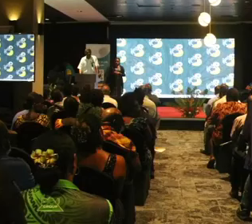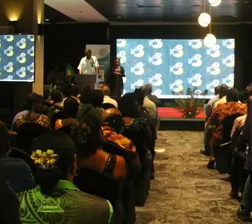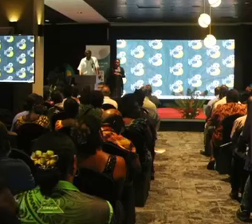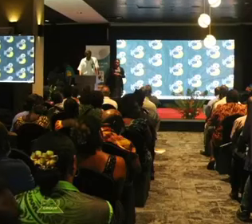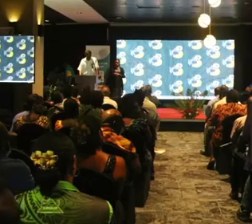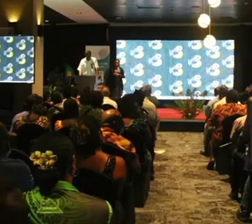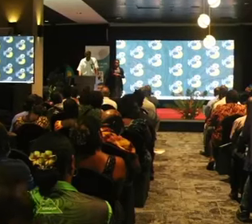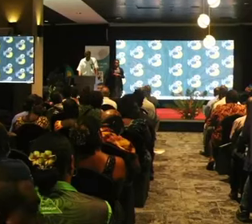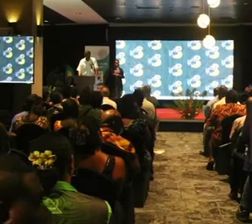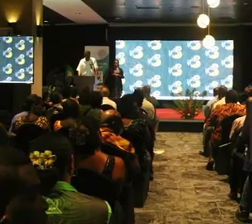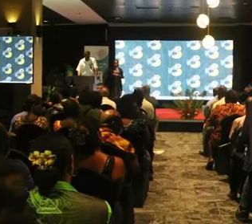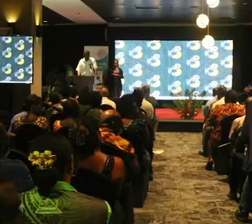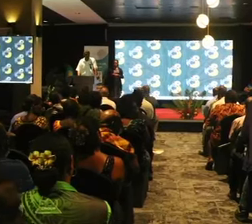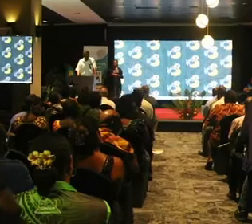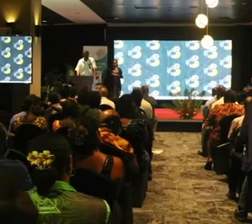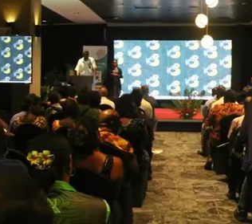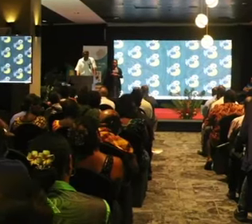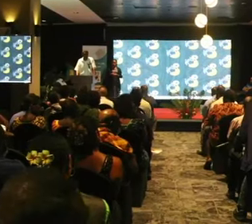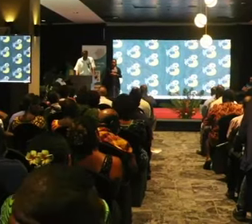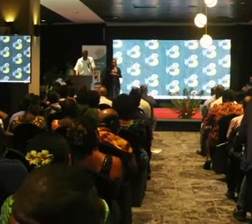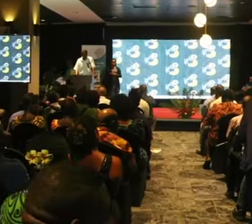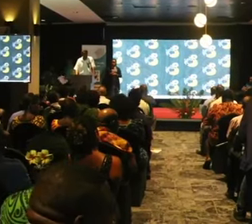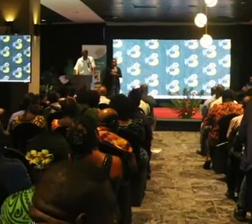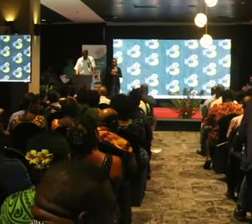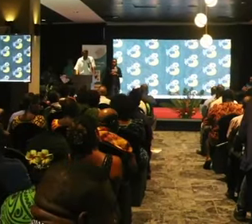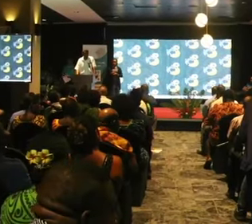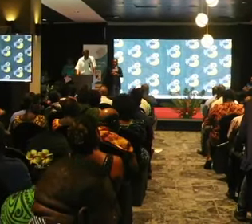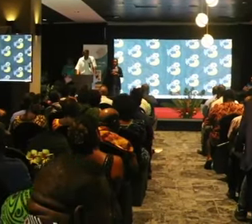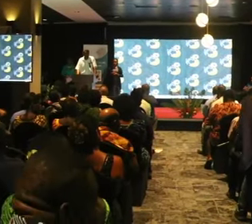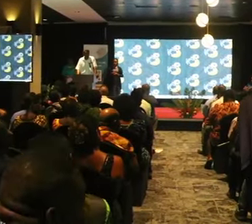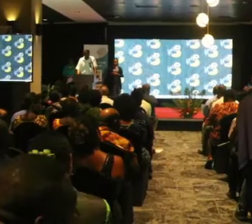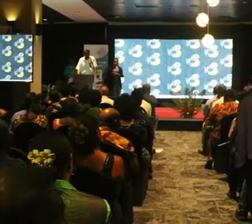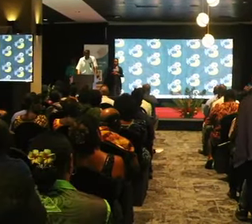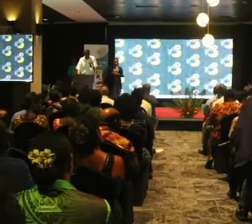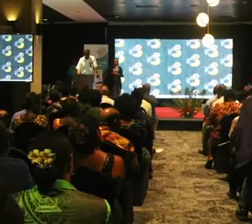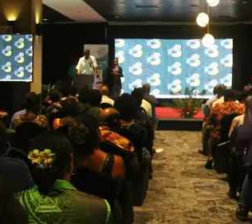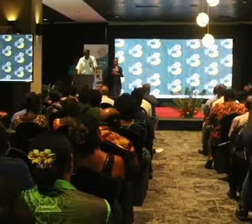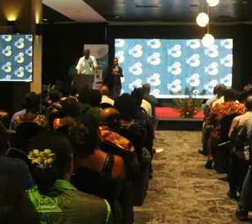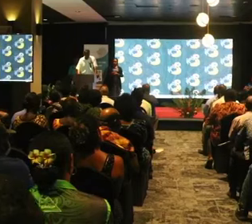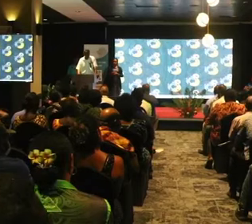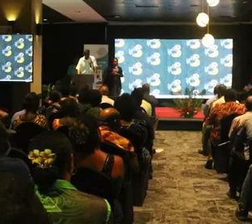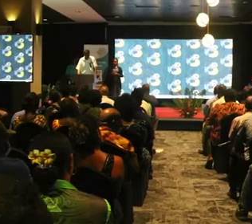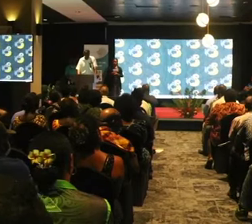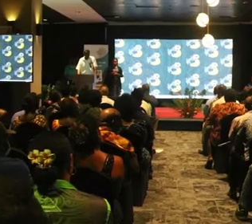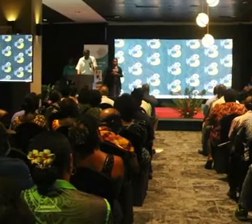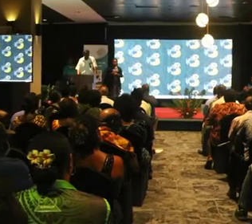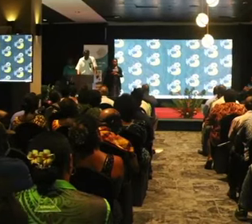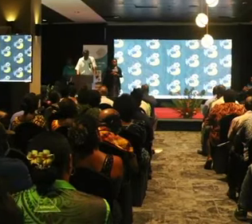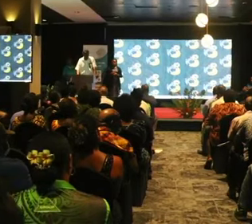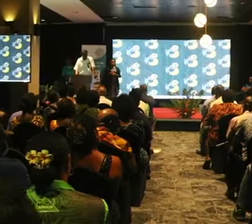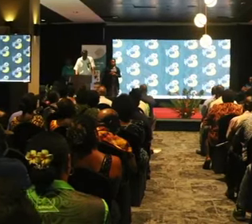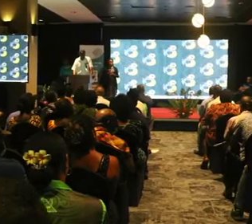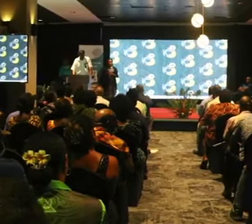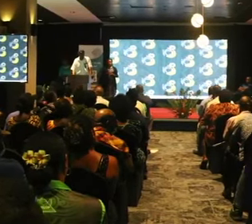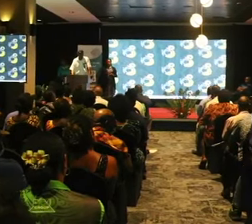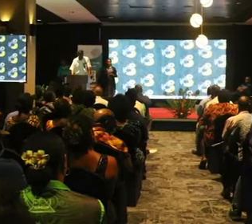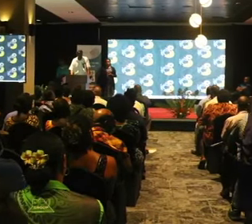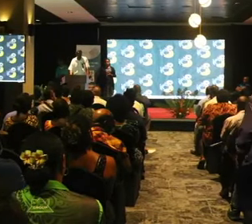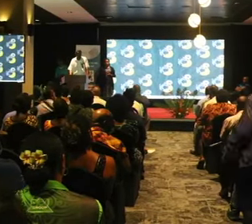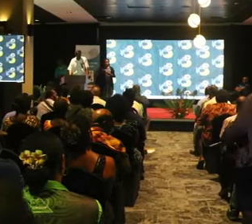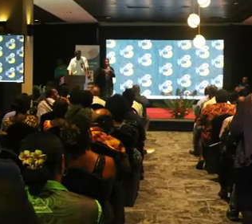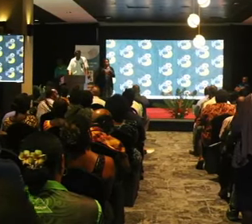that company would do multiple of business activities. That's where the confusion comes to me in terms of